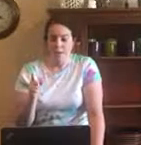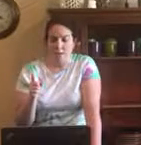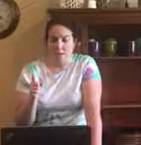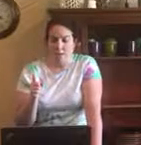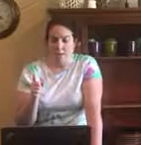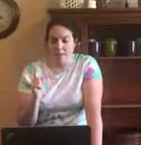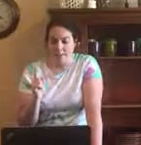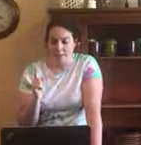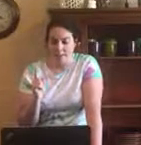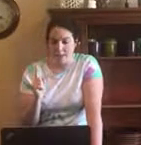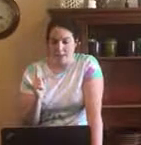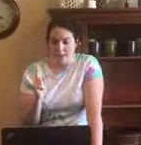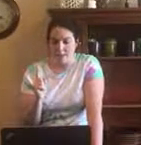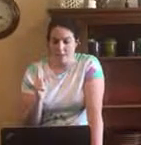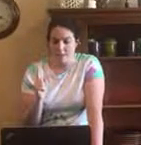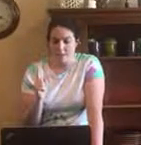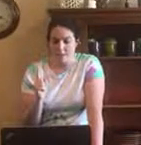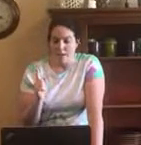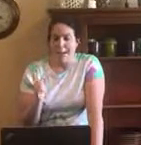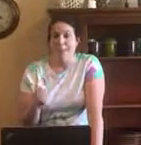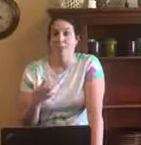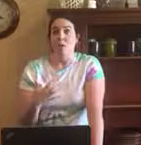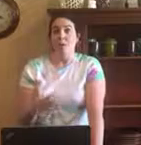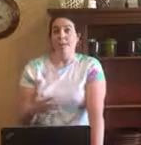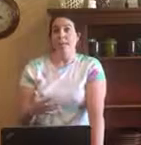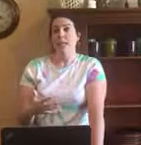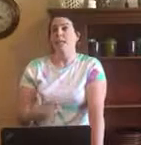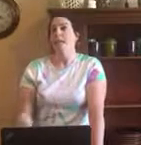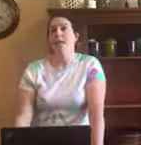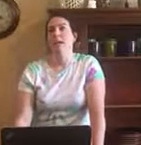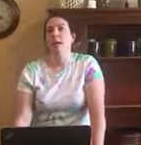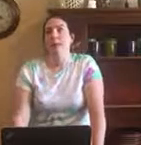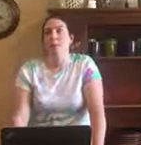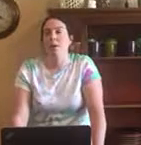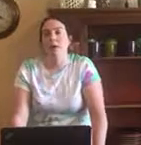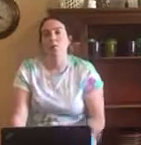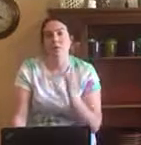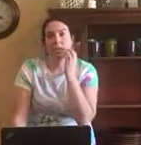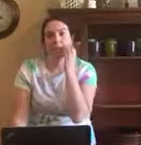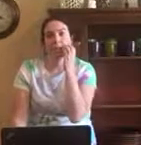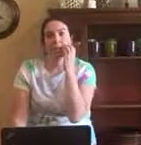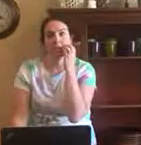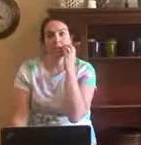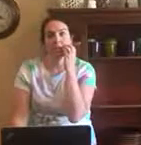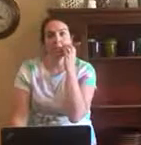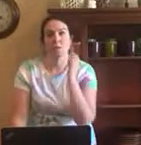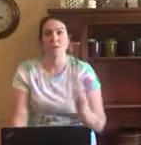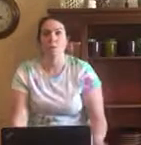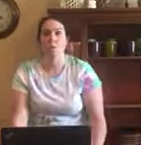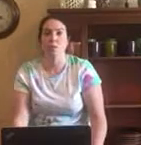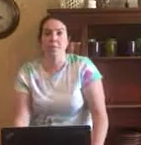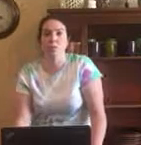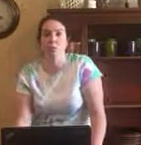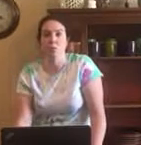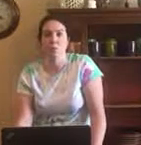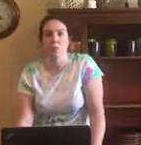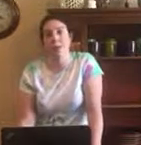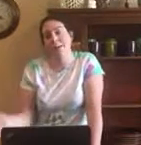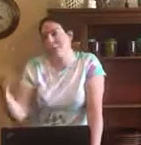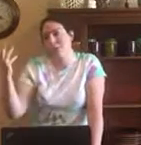in the song that says, I am unique. And on that part, I want the kids to do their own dance move. So I'm going to